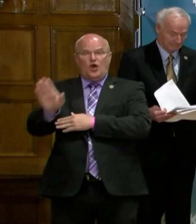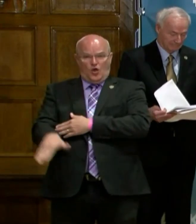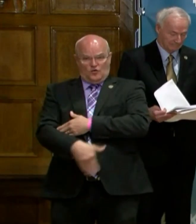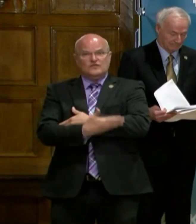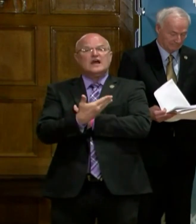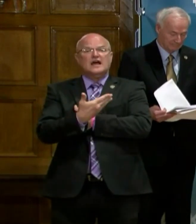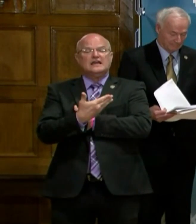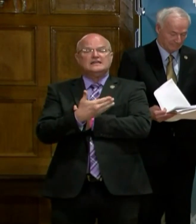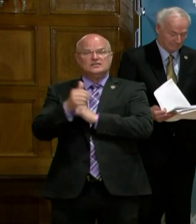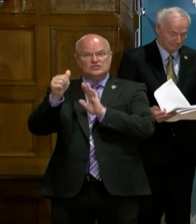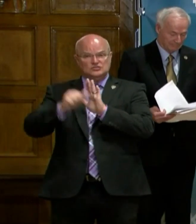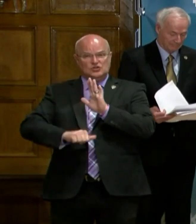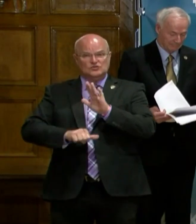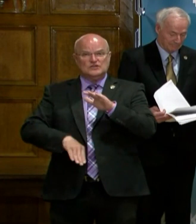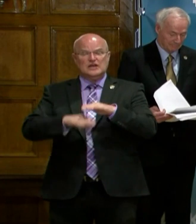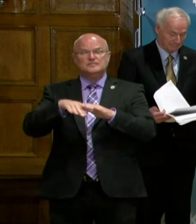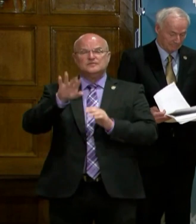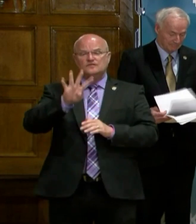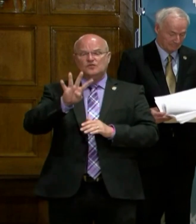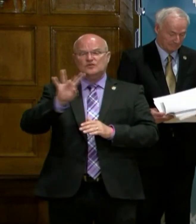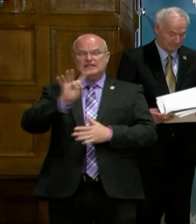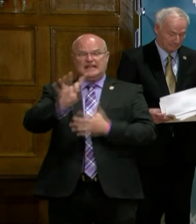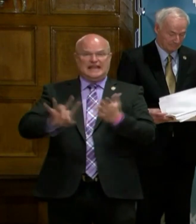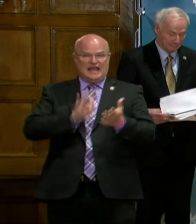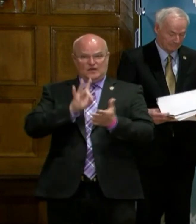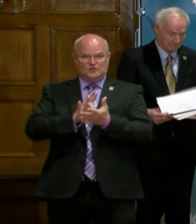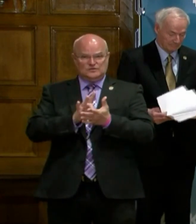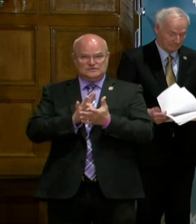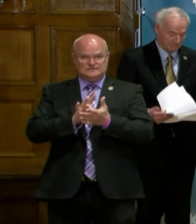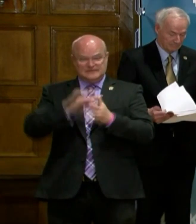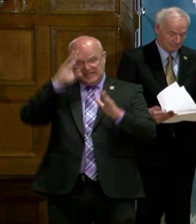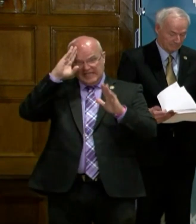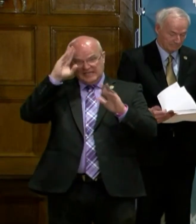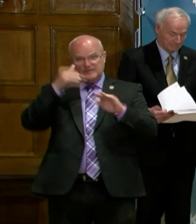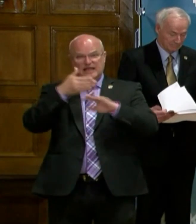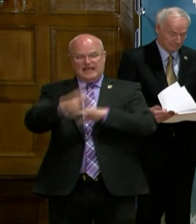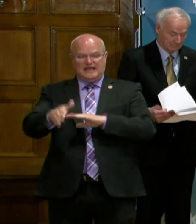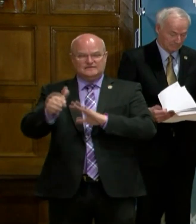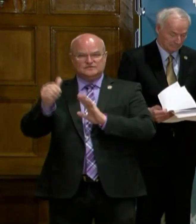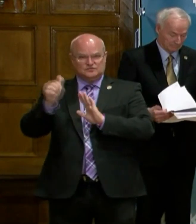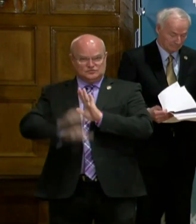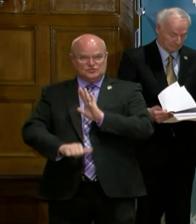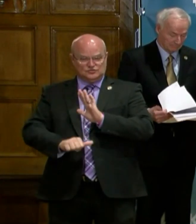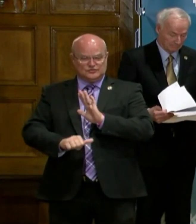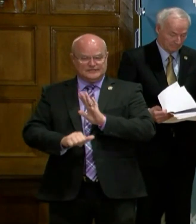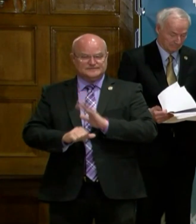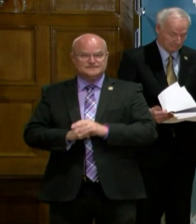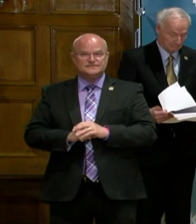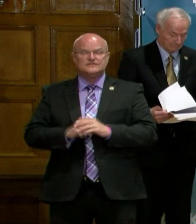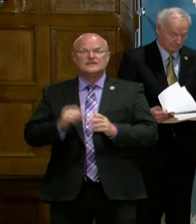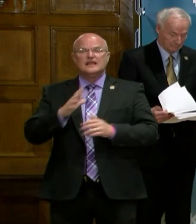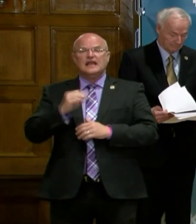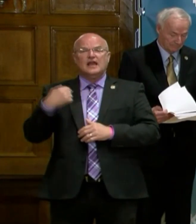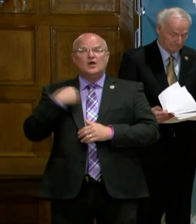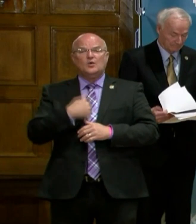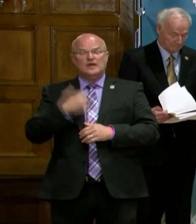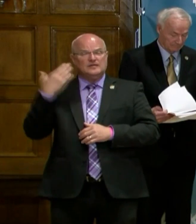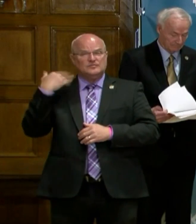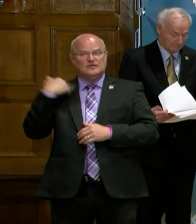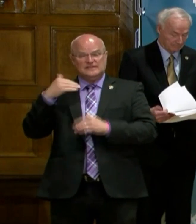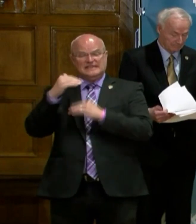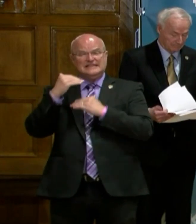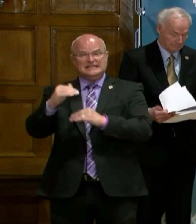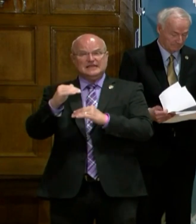overnight surgeries up to 48 hours expected after the procedure. And we have